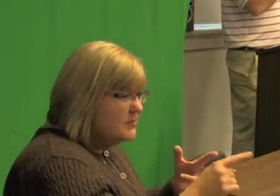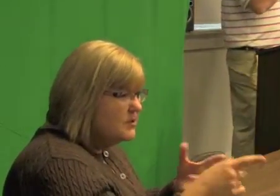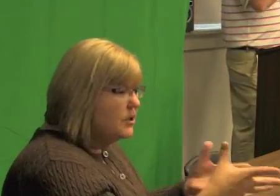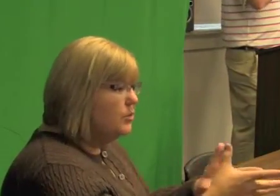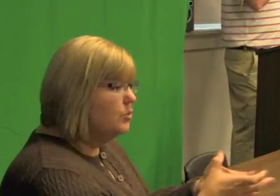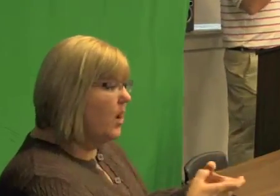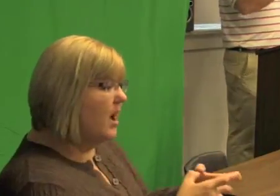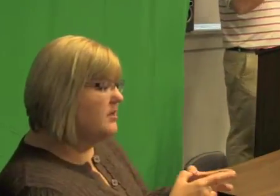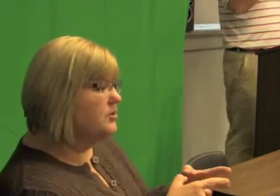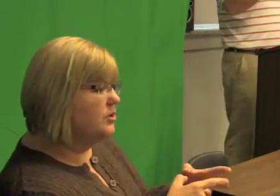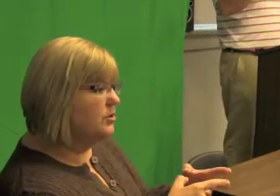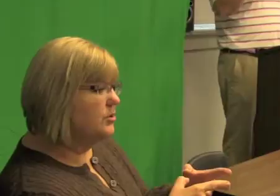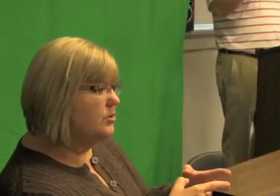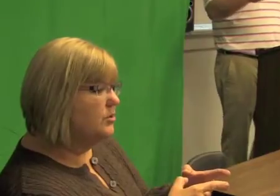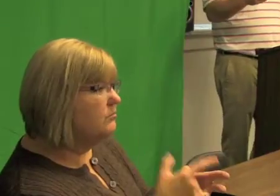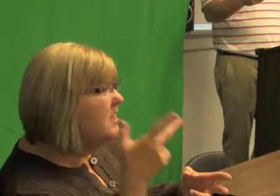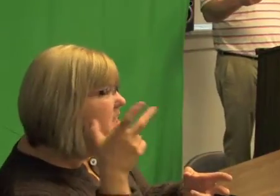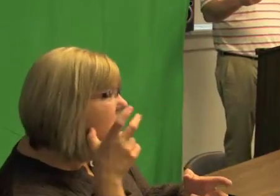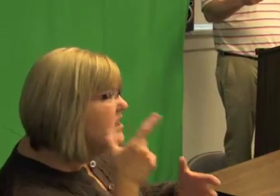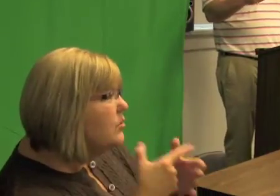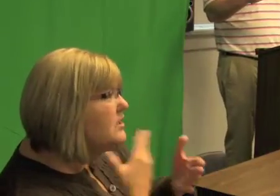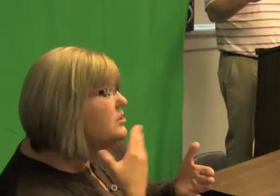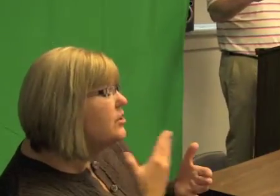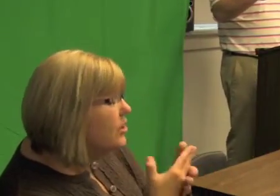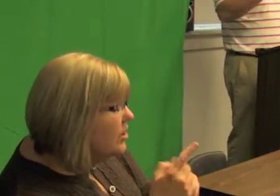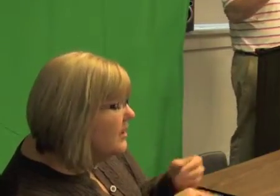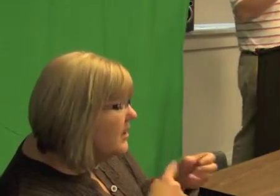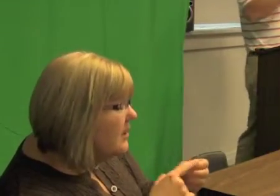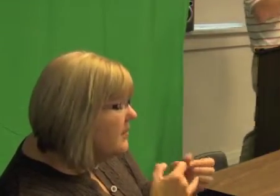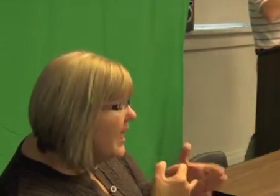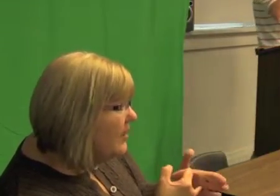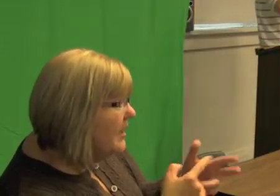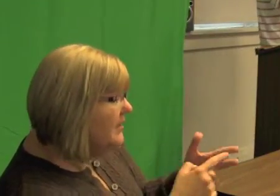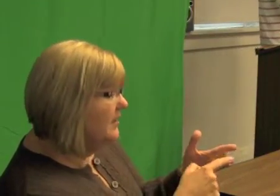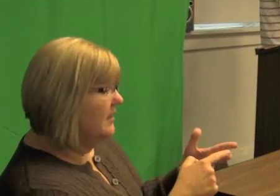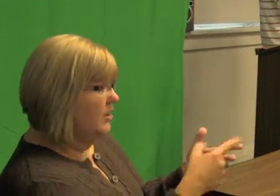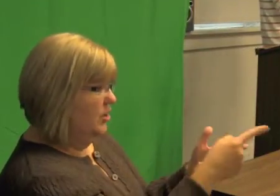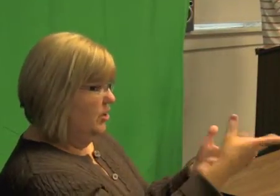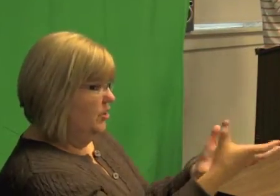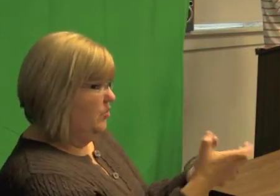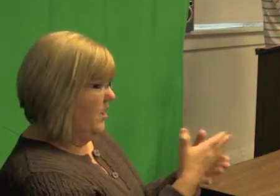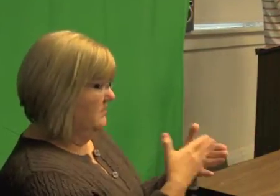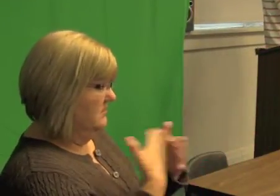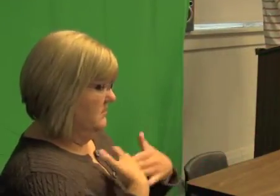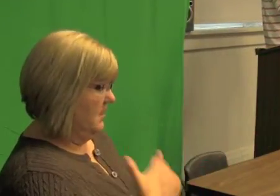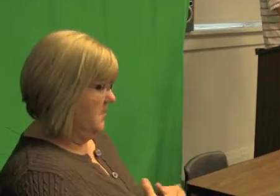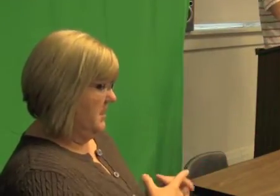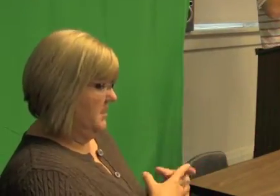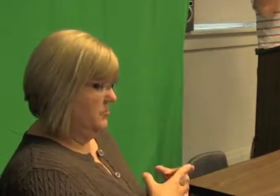to repeatedly hear what's good about it? Would you want somebody to,